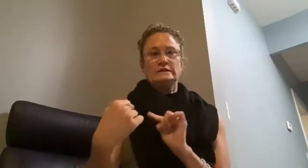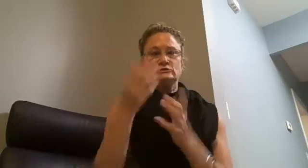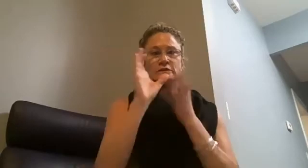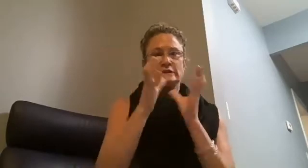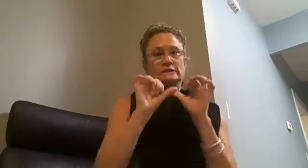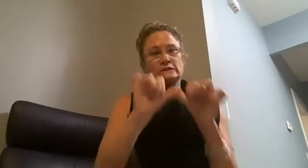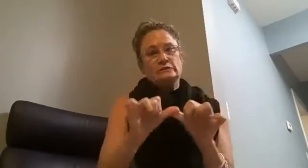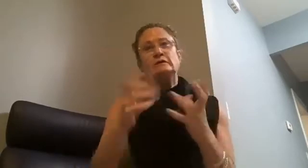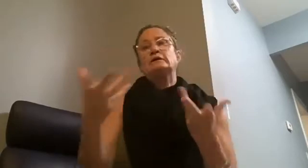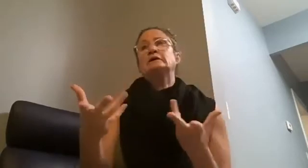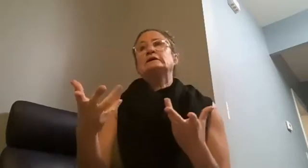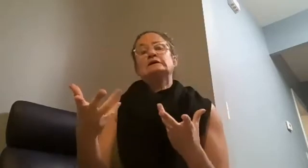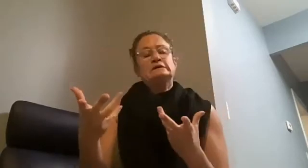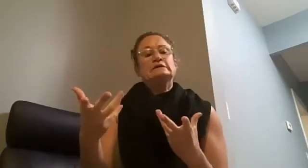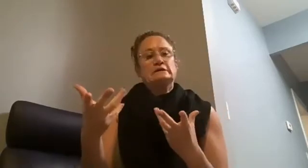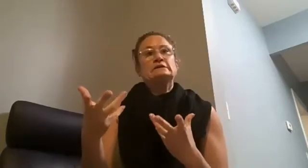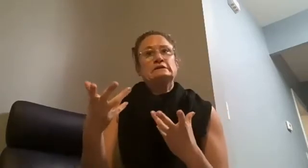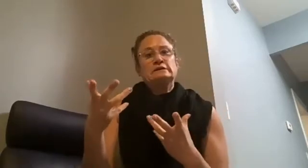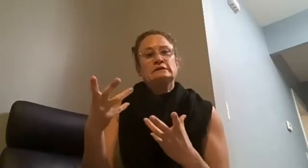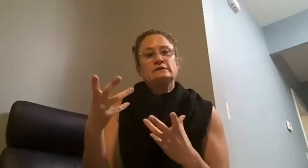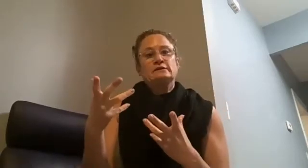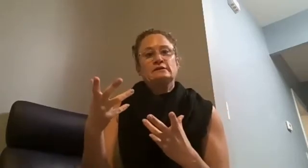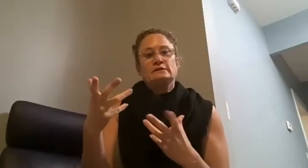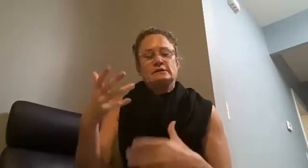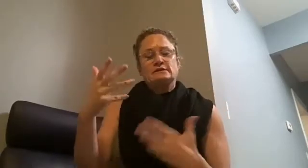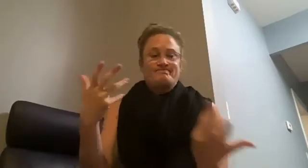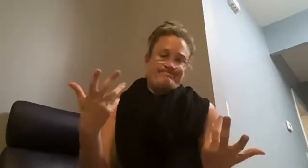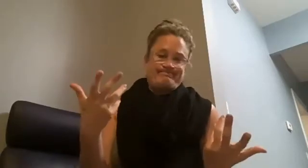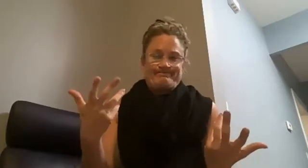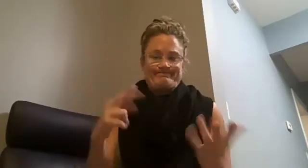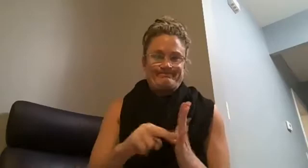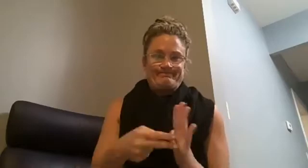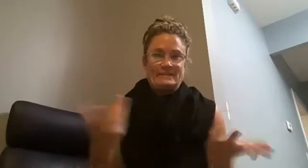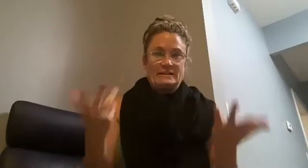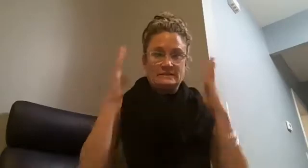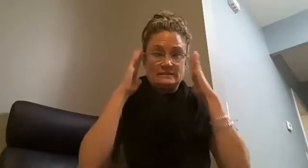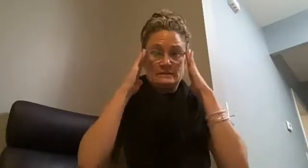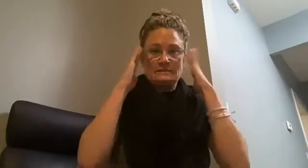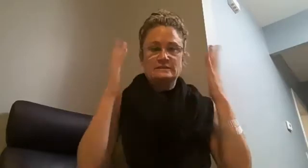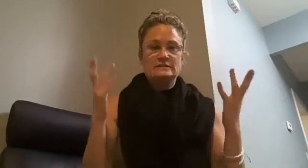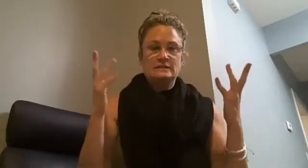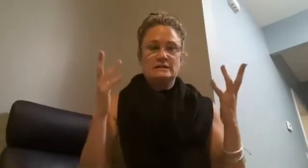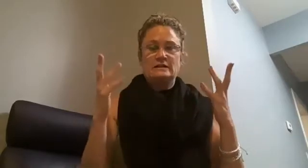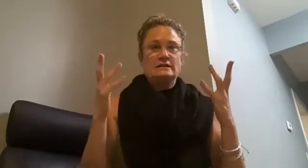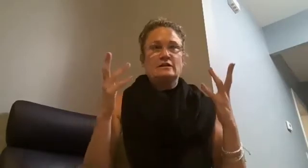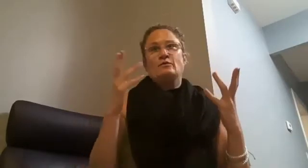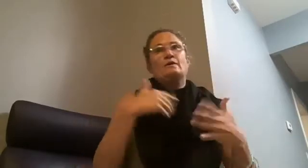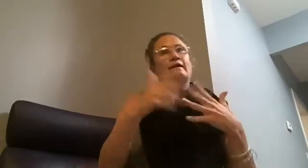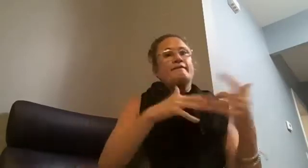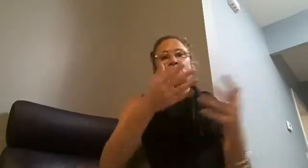meetings and blackouts, that at the very least means that any recreational drinking you had left in your life is